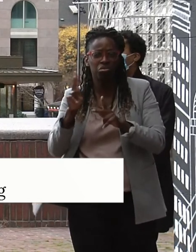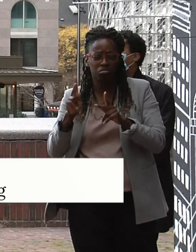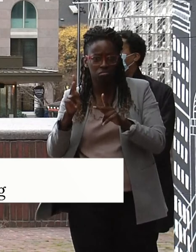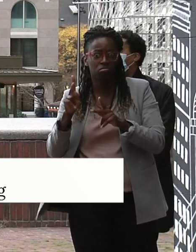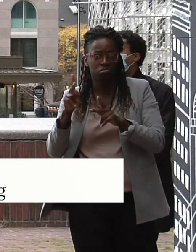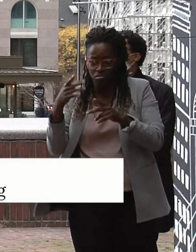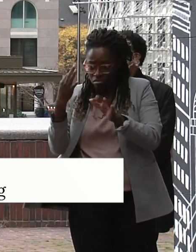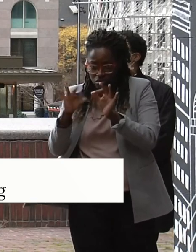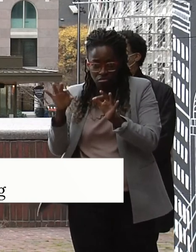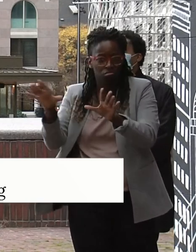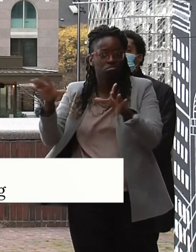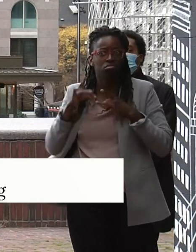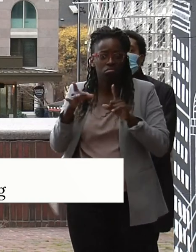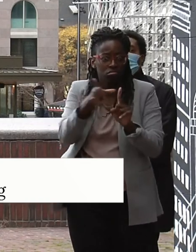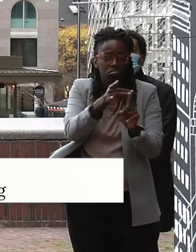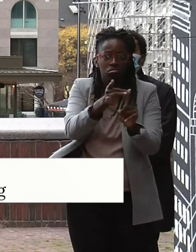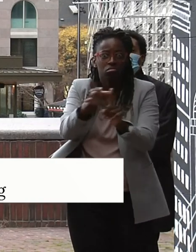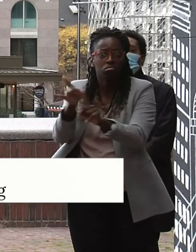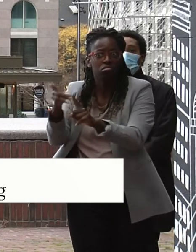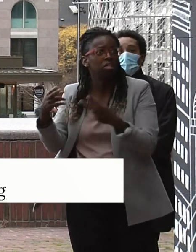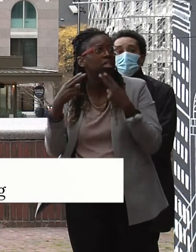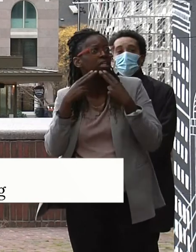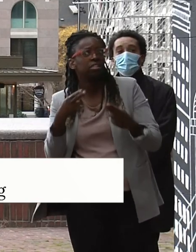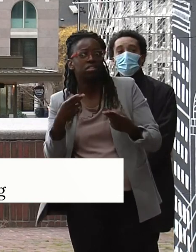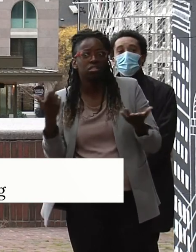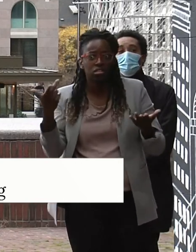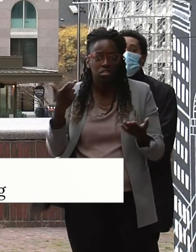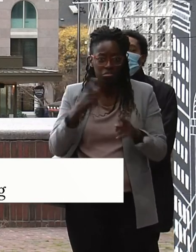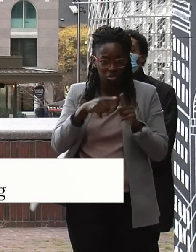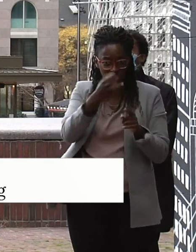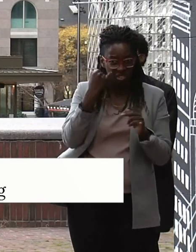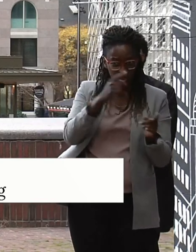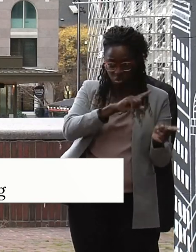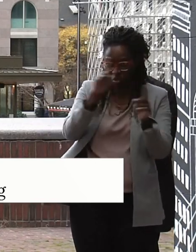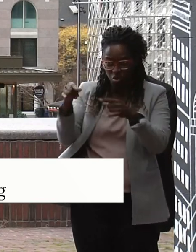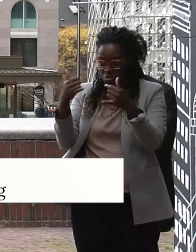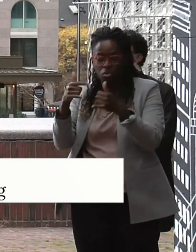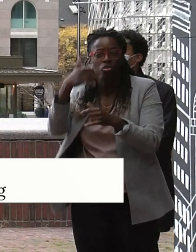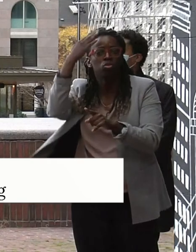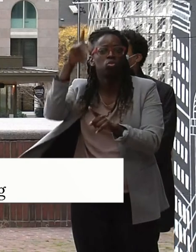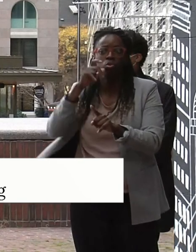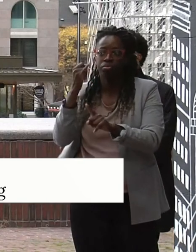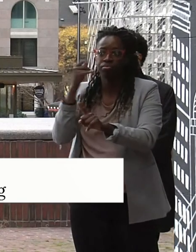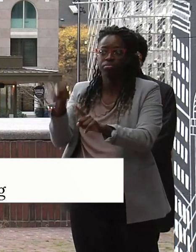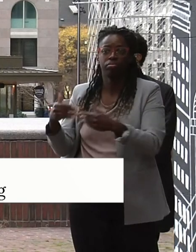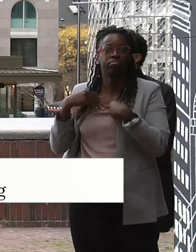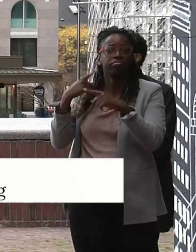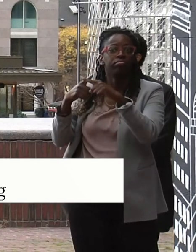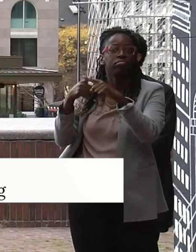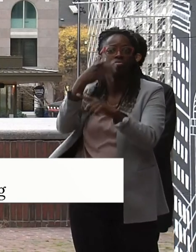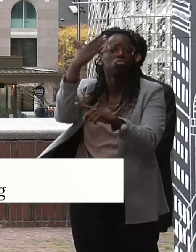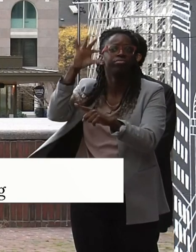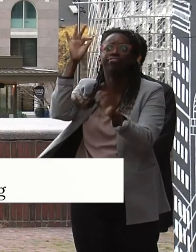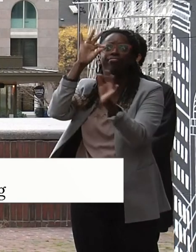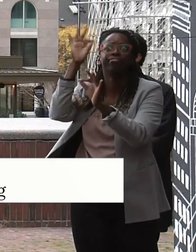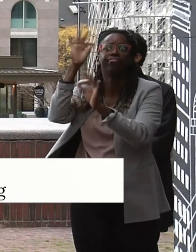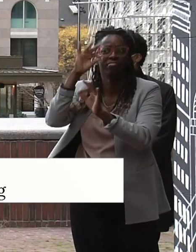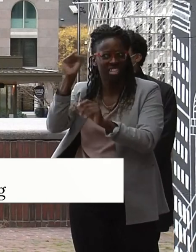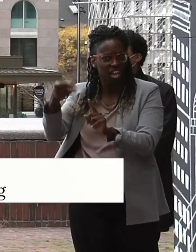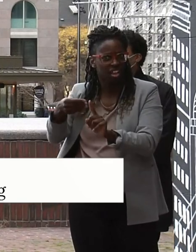appear innocent, but if they're not family members, you don't know who other people are in contact with. So you want to keep yourself safe, and you want to obviously keep your family